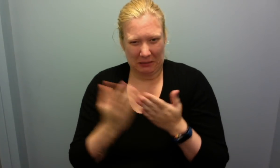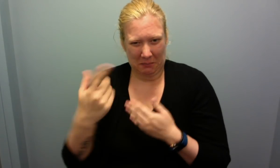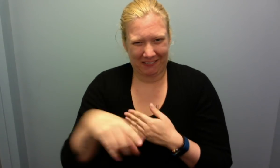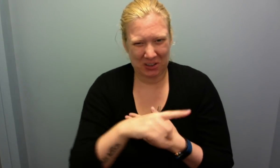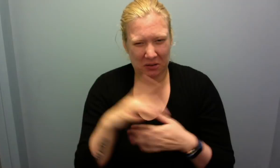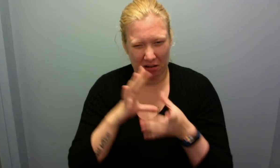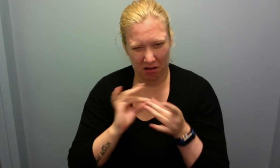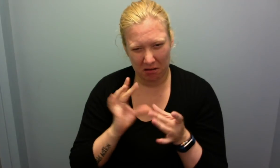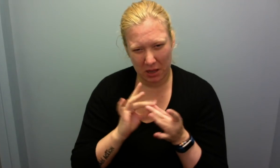to make.